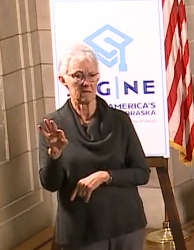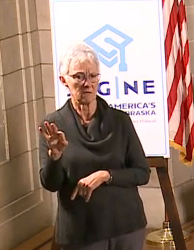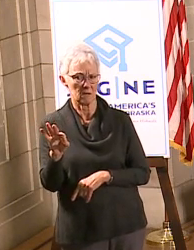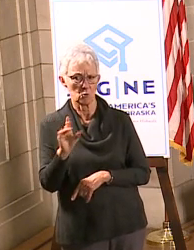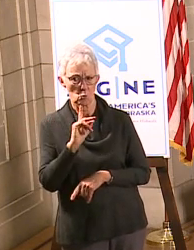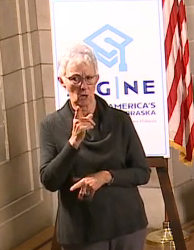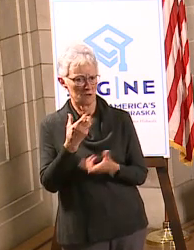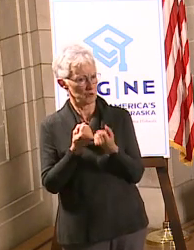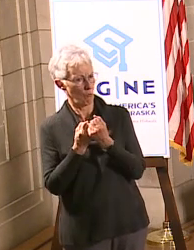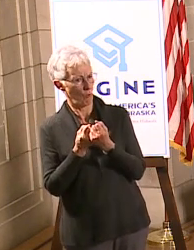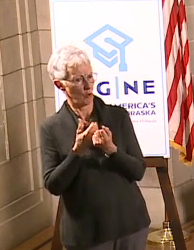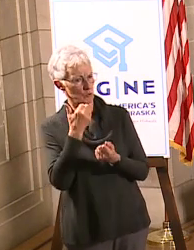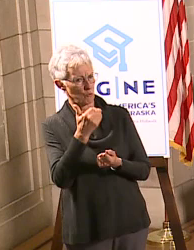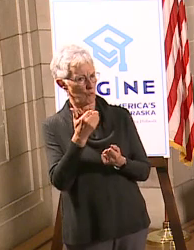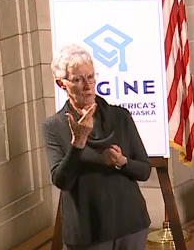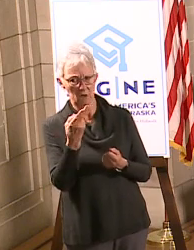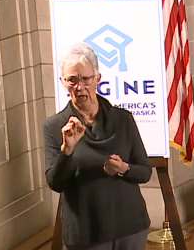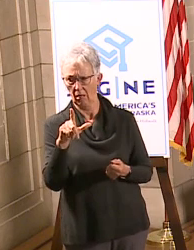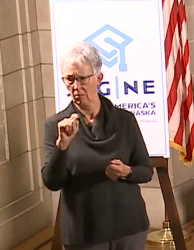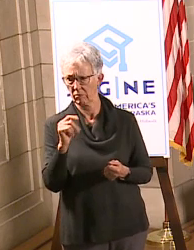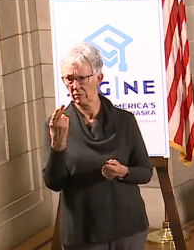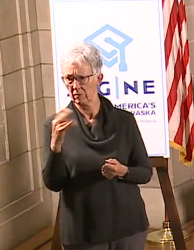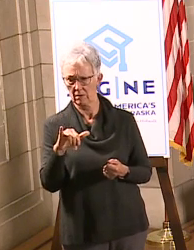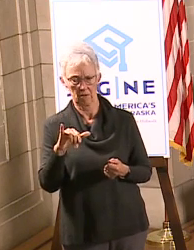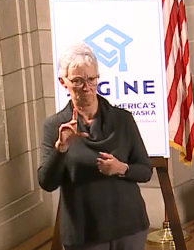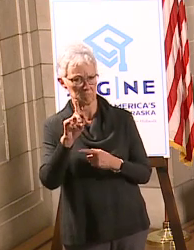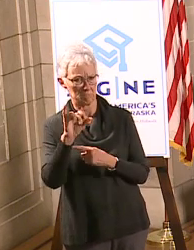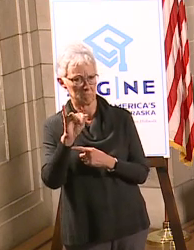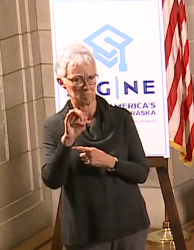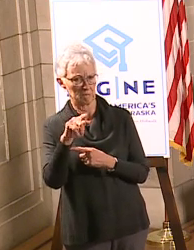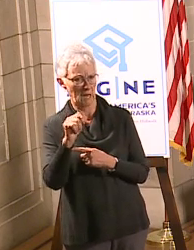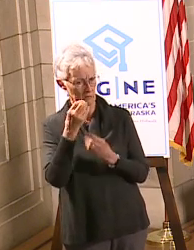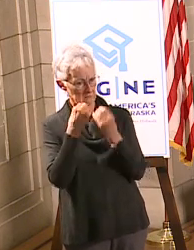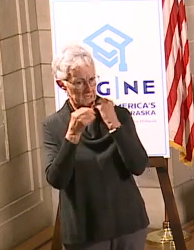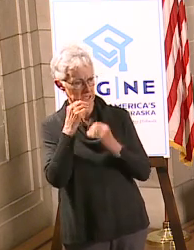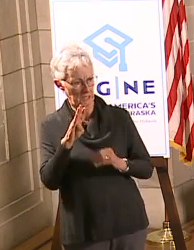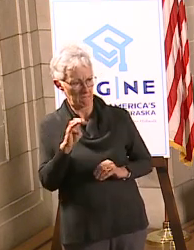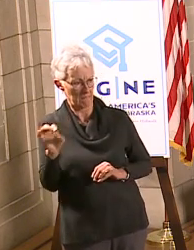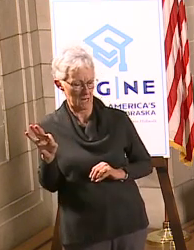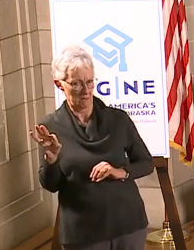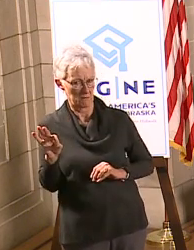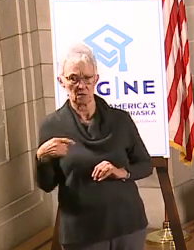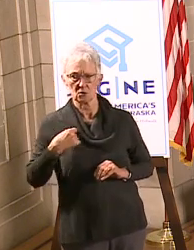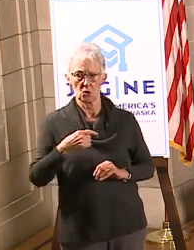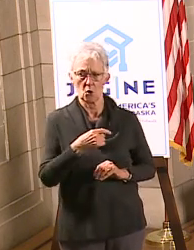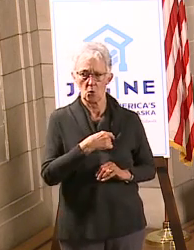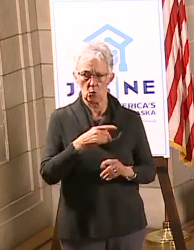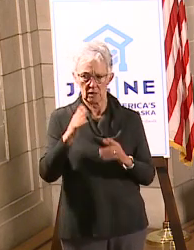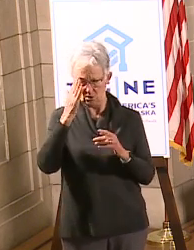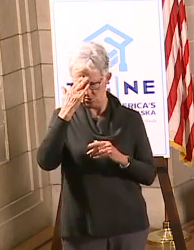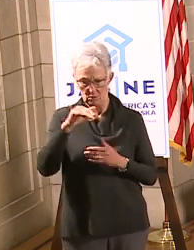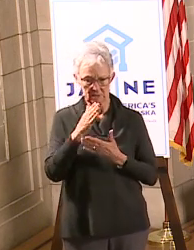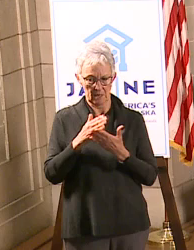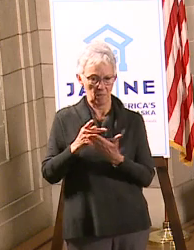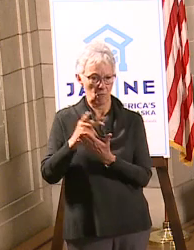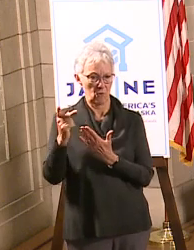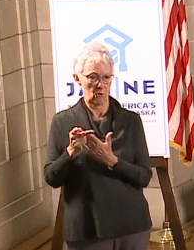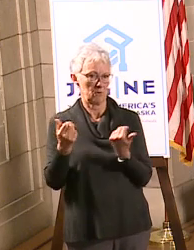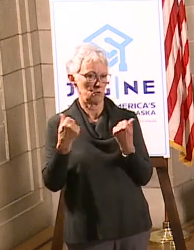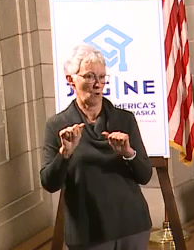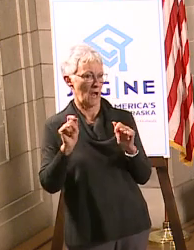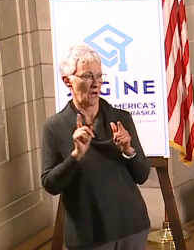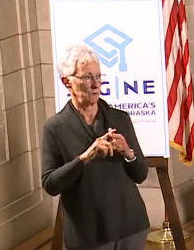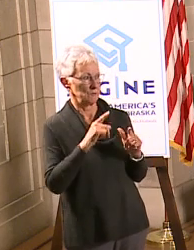diet, and this is really part of a national program to spread misinformation about the health benefits of